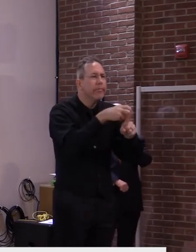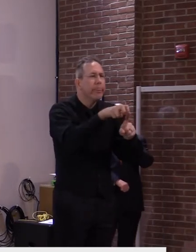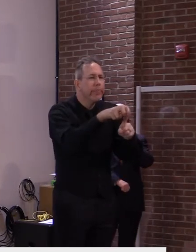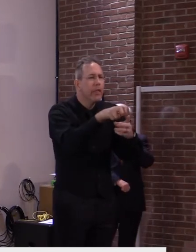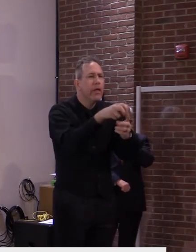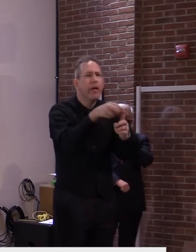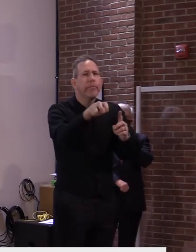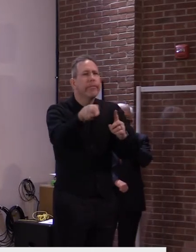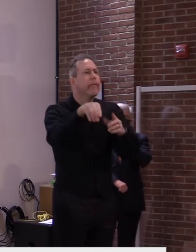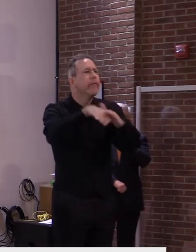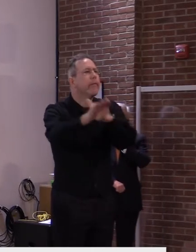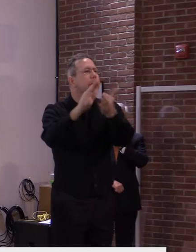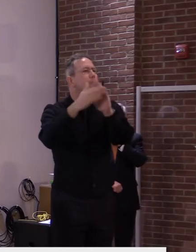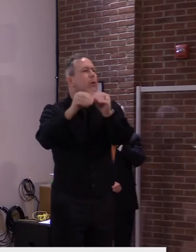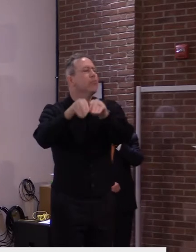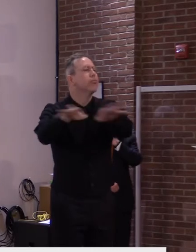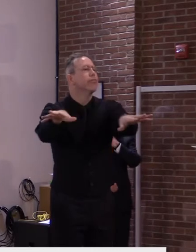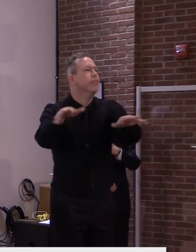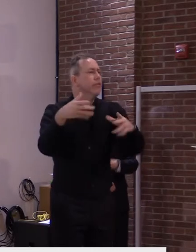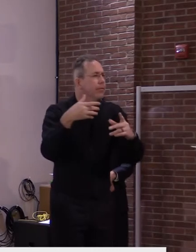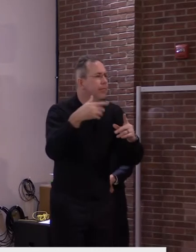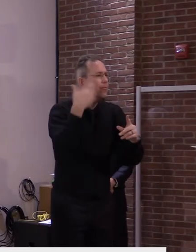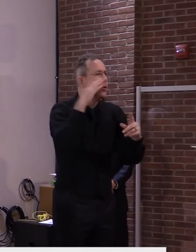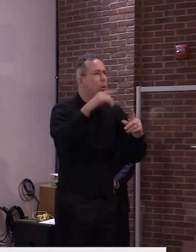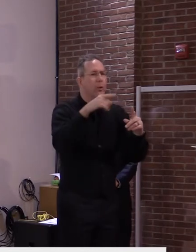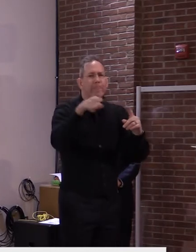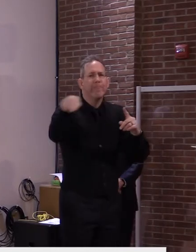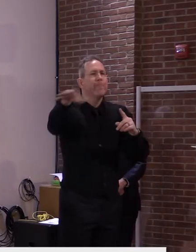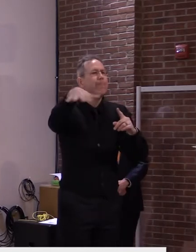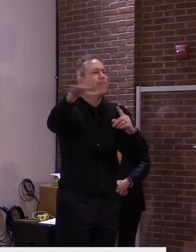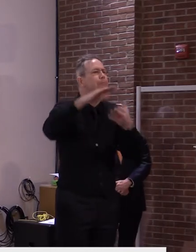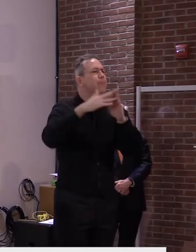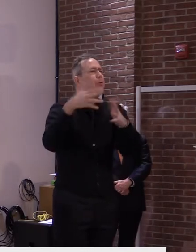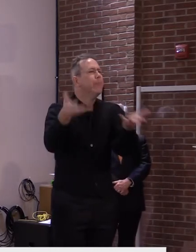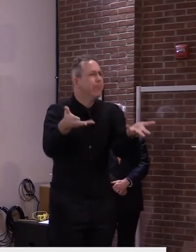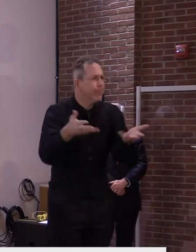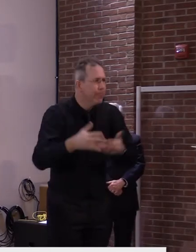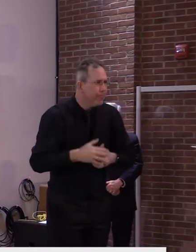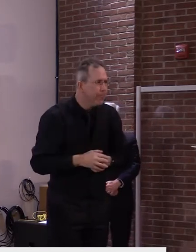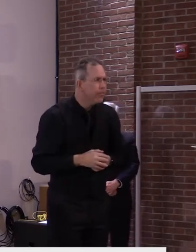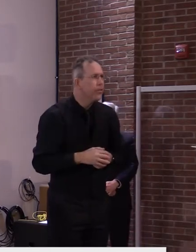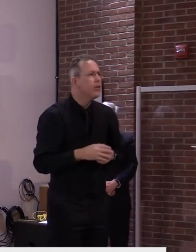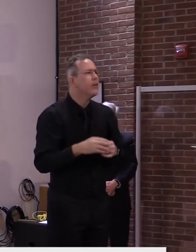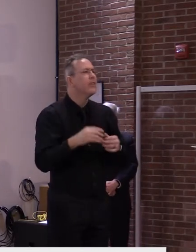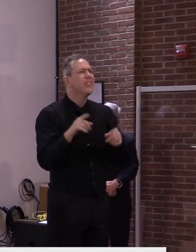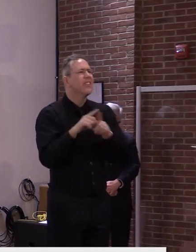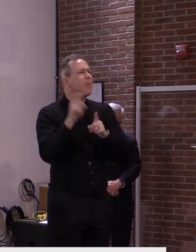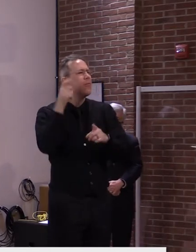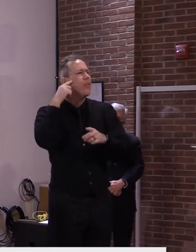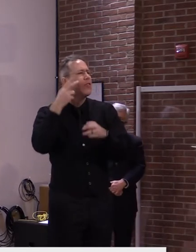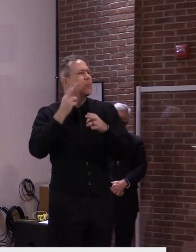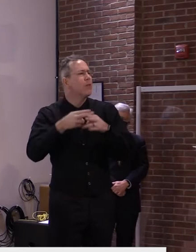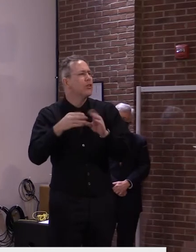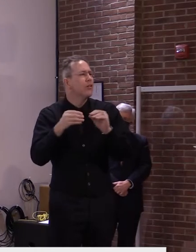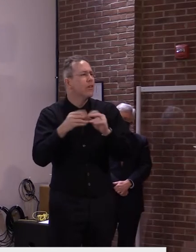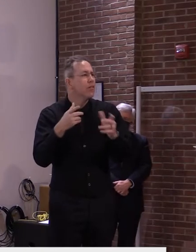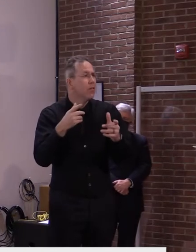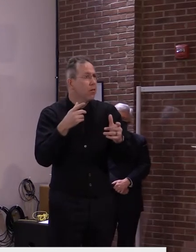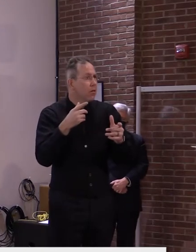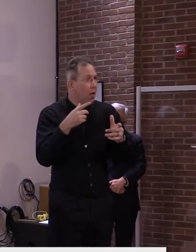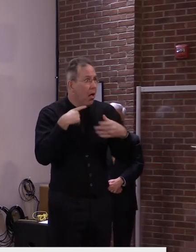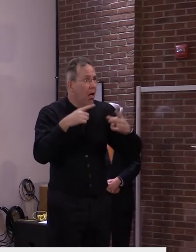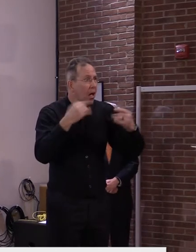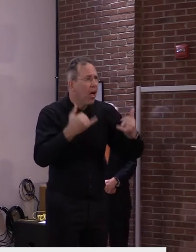us, so we need to watch that closely. As the governor said, we need a little more time in terms of the incubation period of the